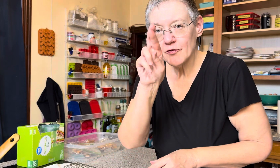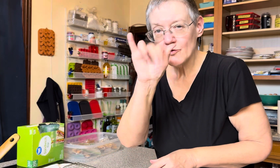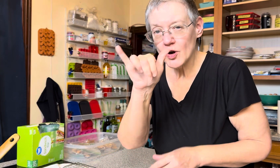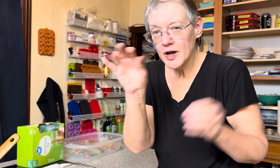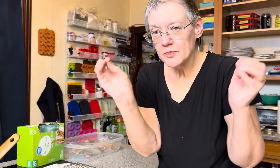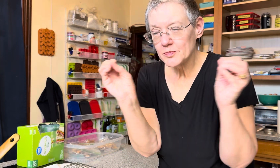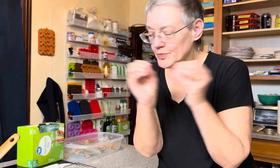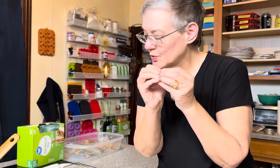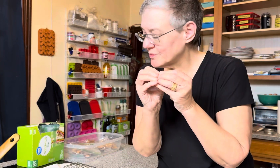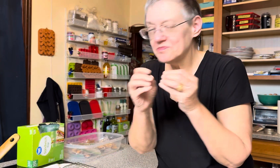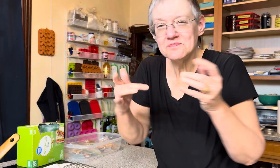I need to fry those more.